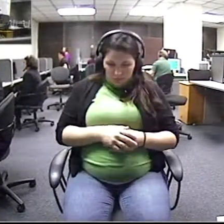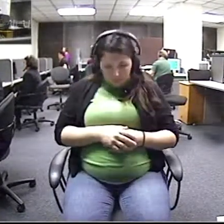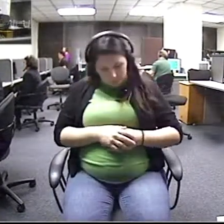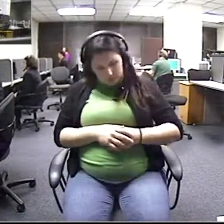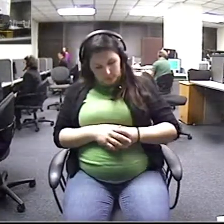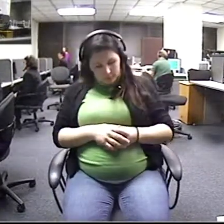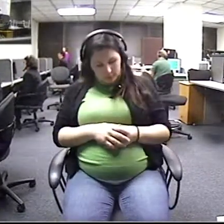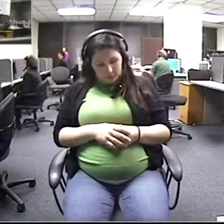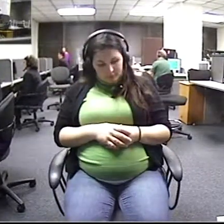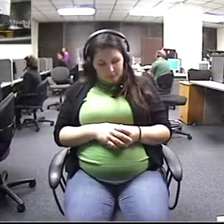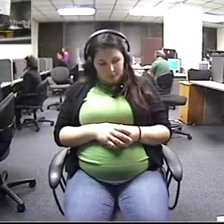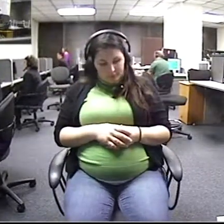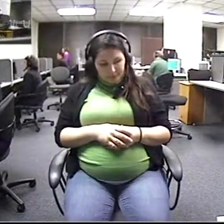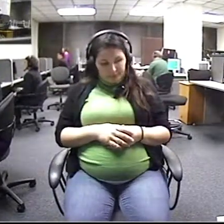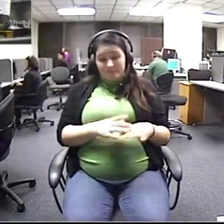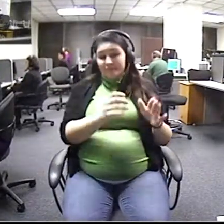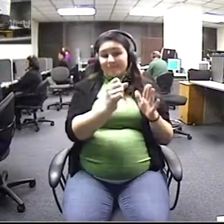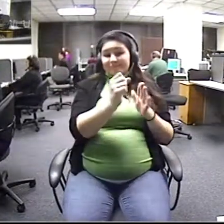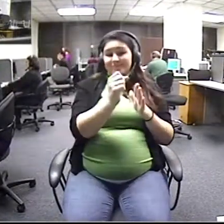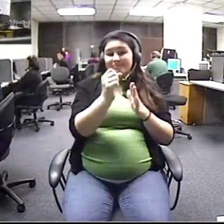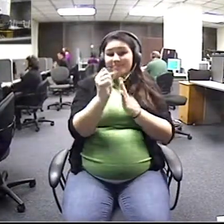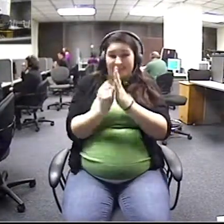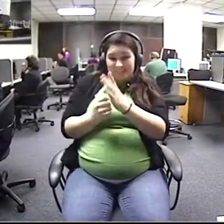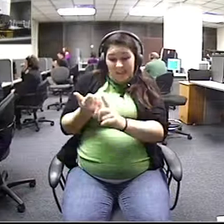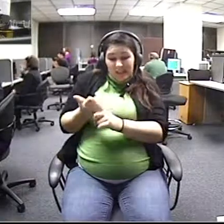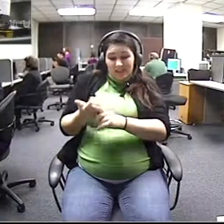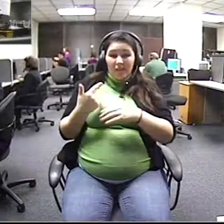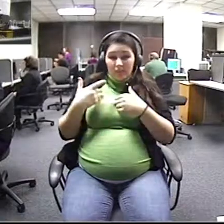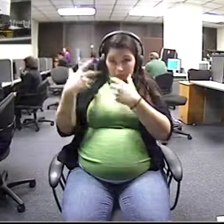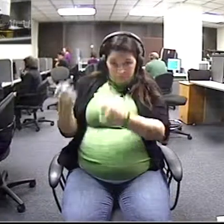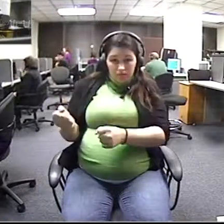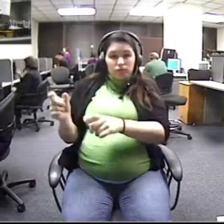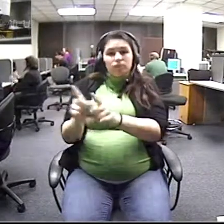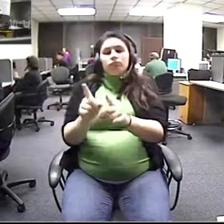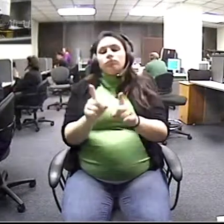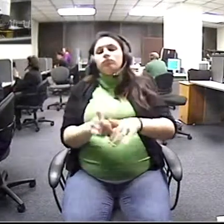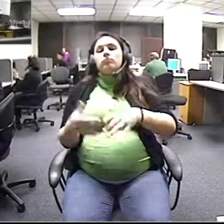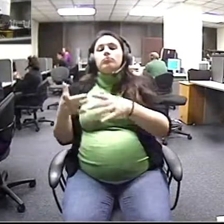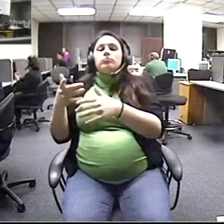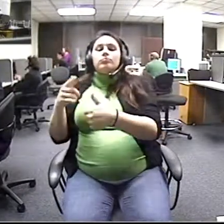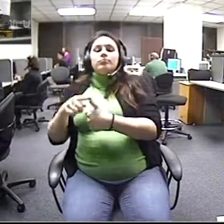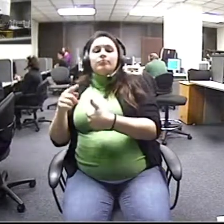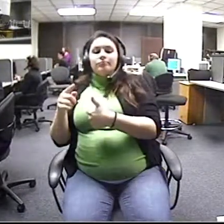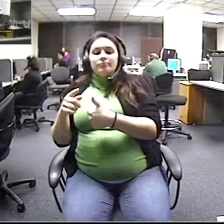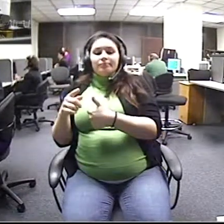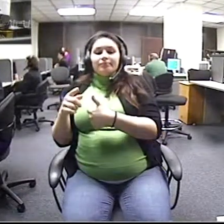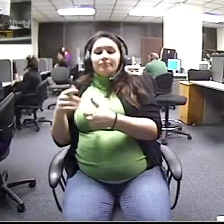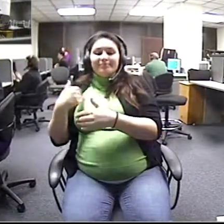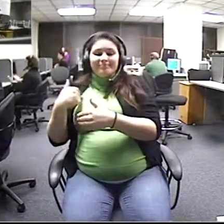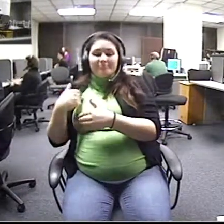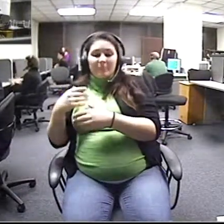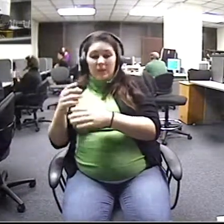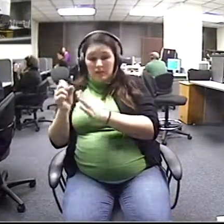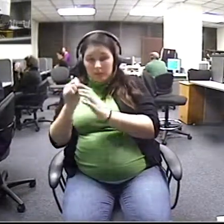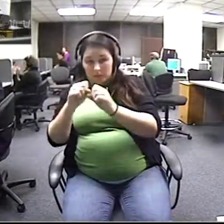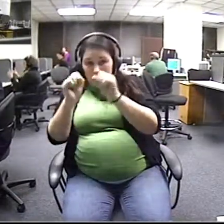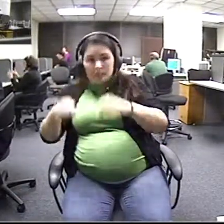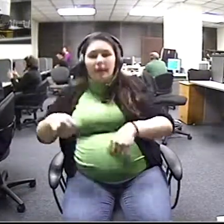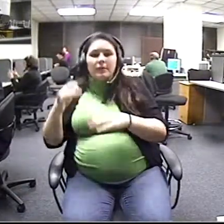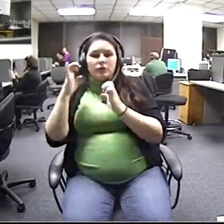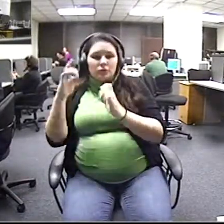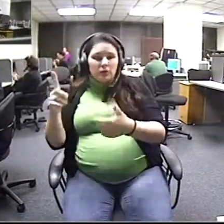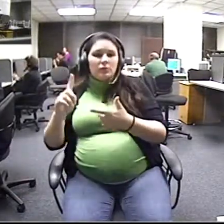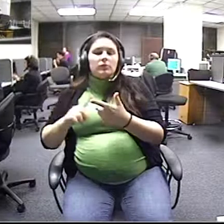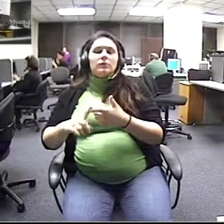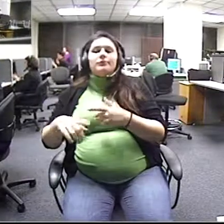Powers that are reserved to the states are to provide for a system of education, to make laws